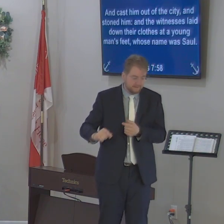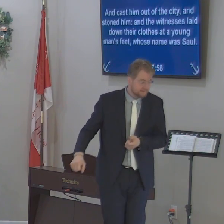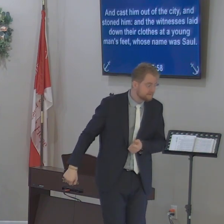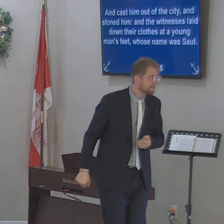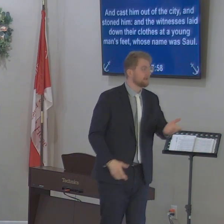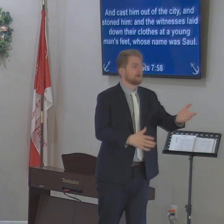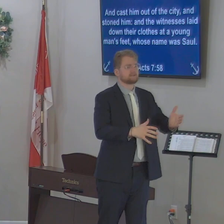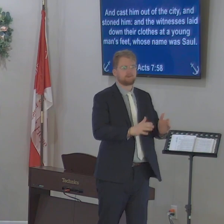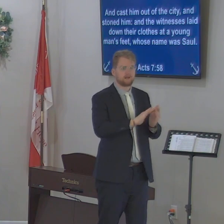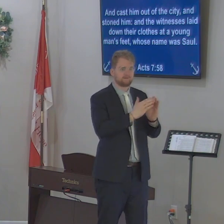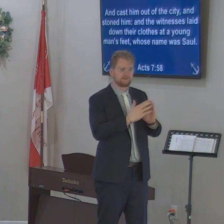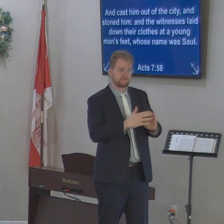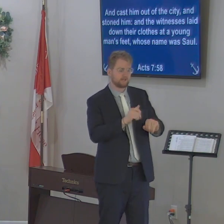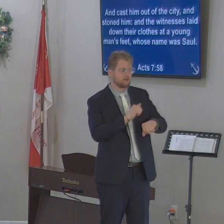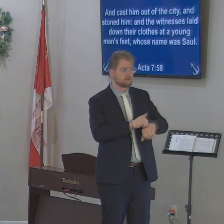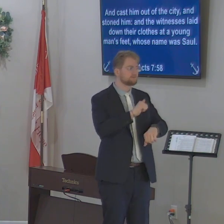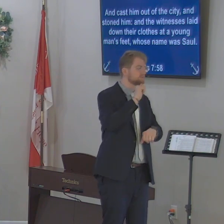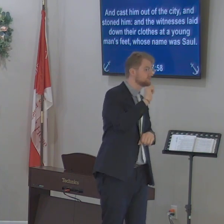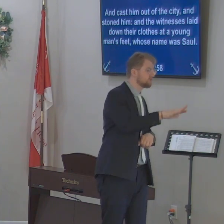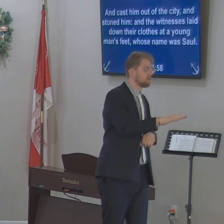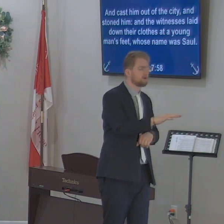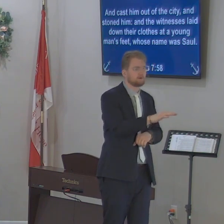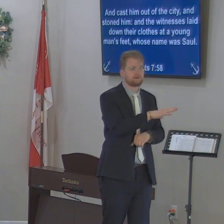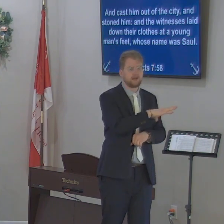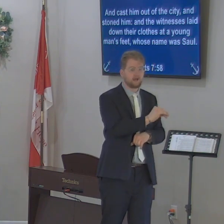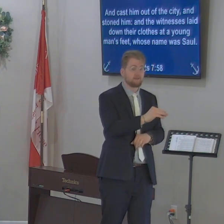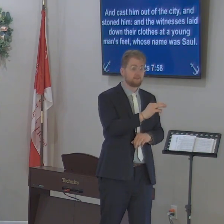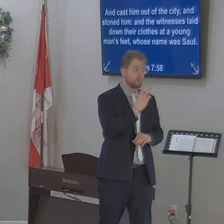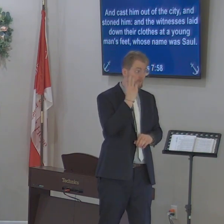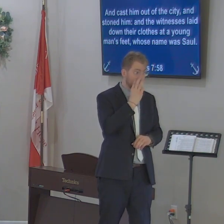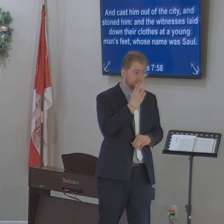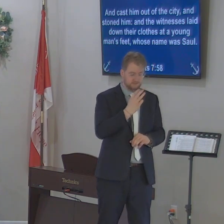him, and the witnesses laid down their clothes at the young man's feet, whose name was?